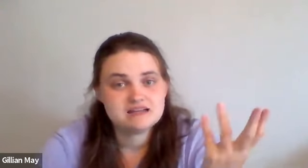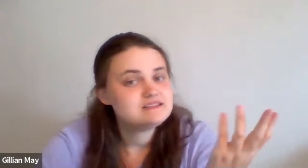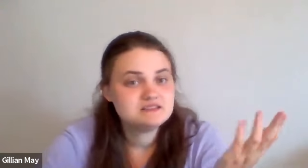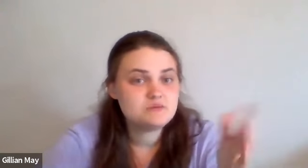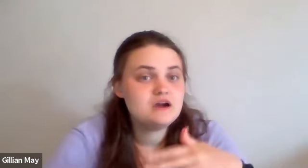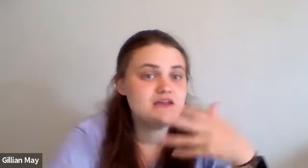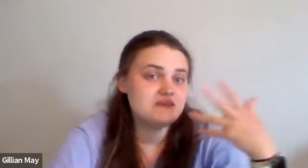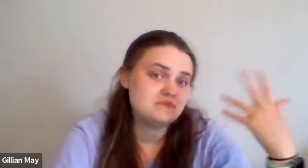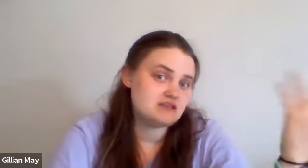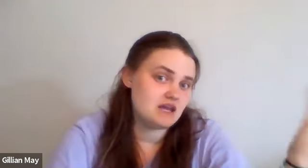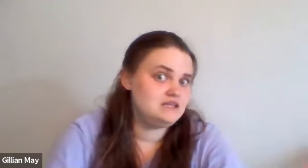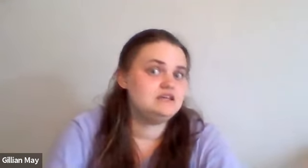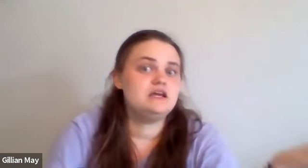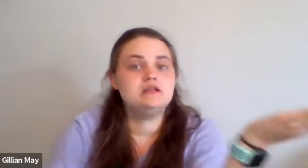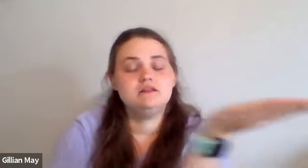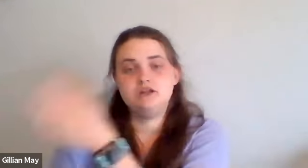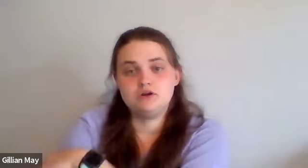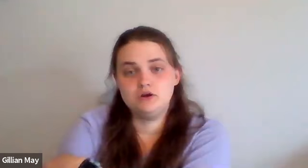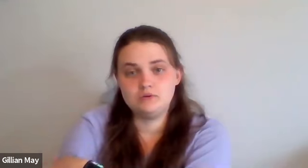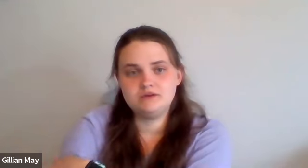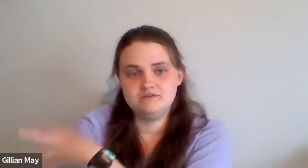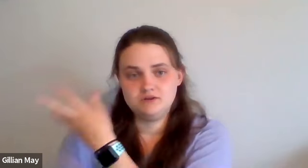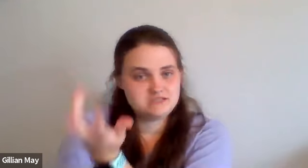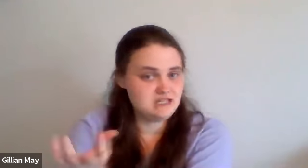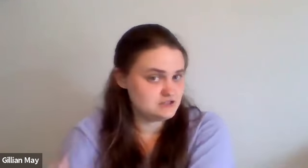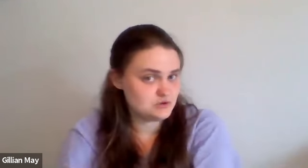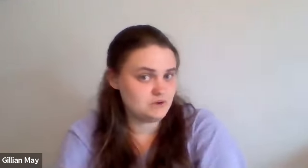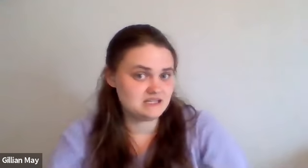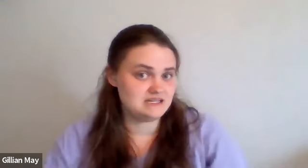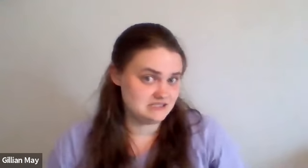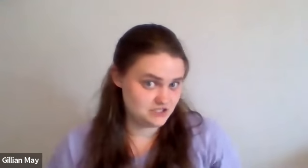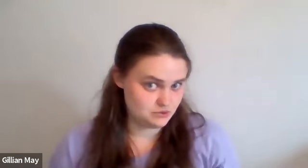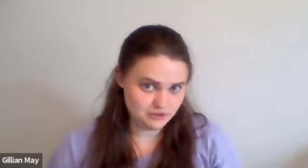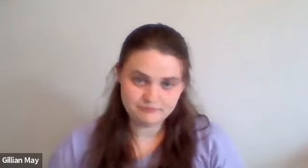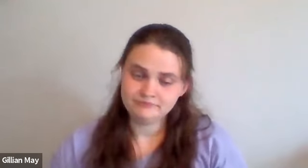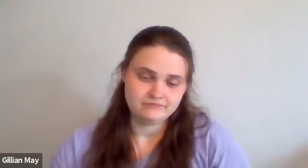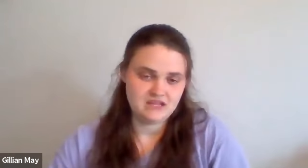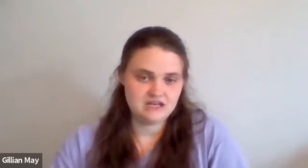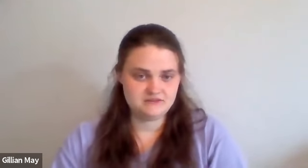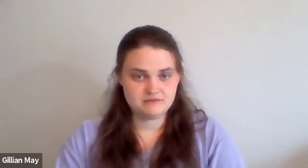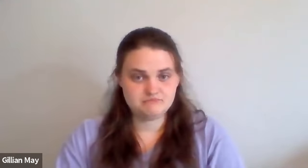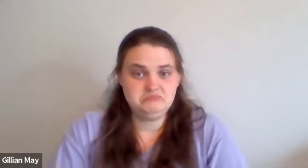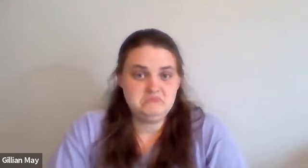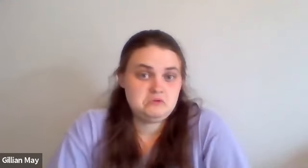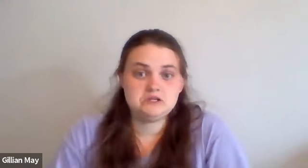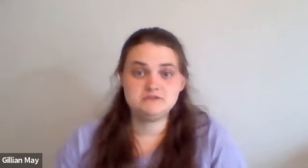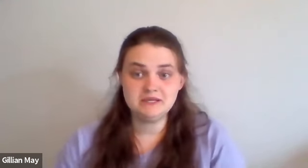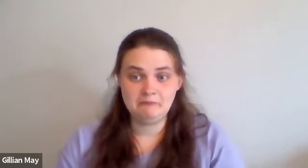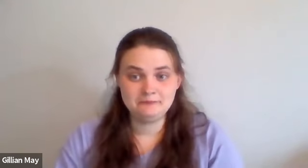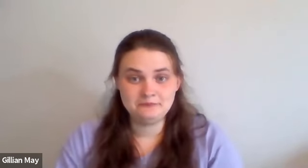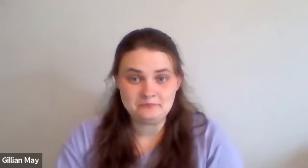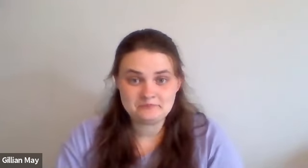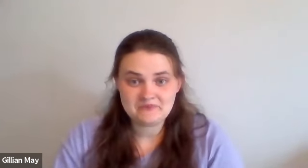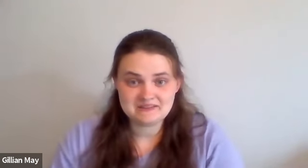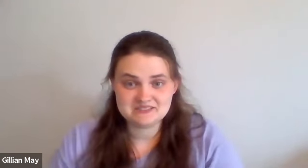ask someone, and then Miss Katie can later give you guys the answer once I send it to her. Any of that. Either works for me. So